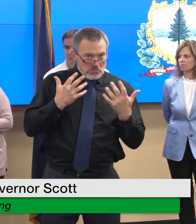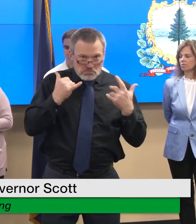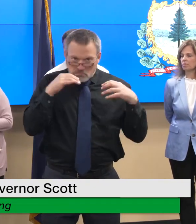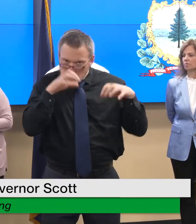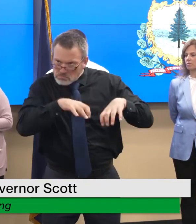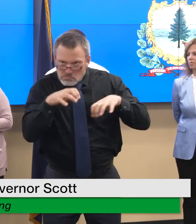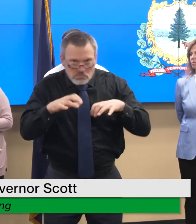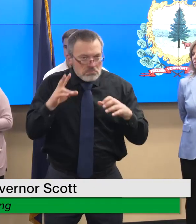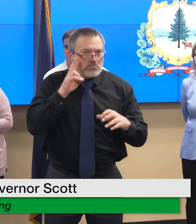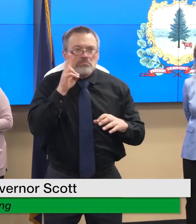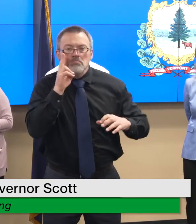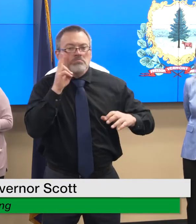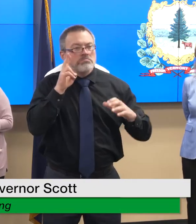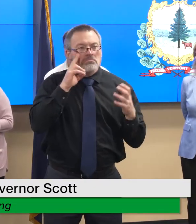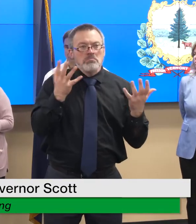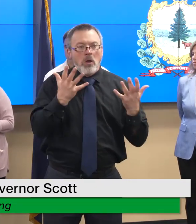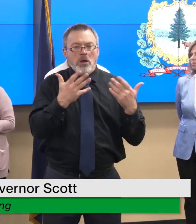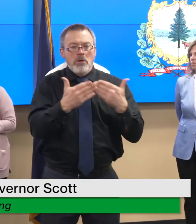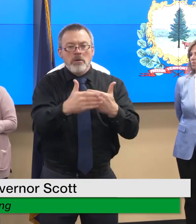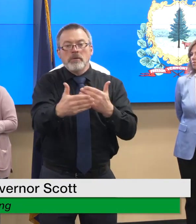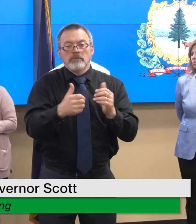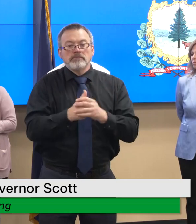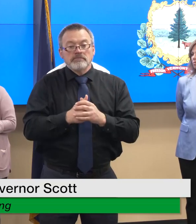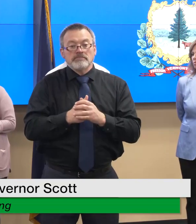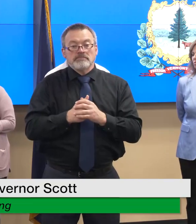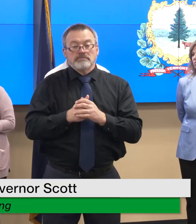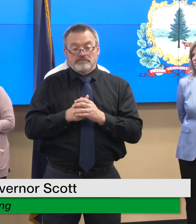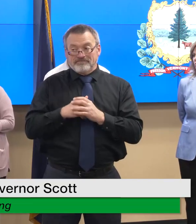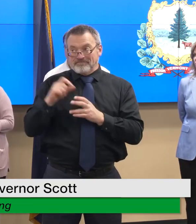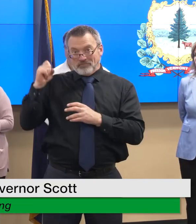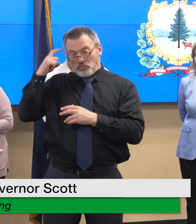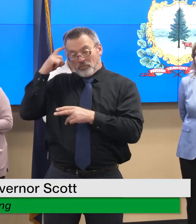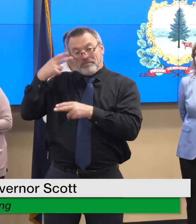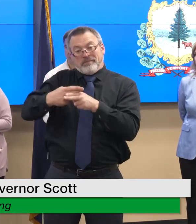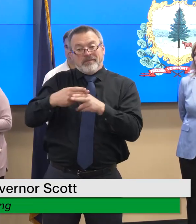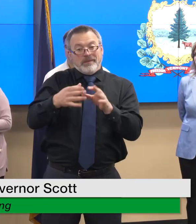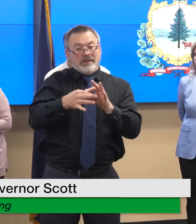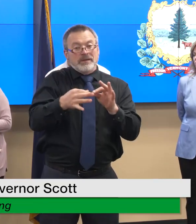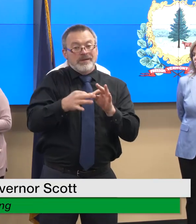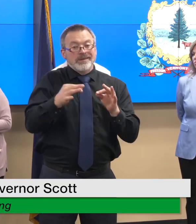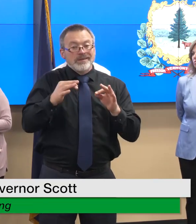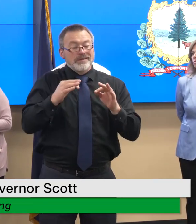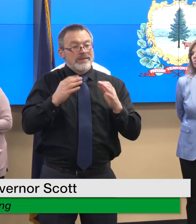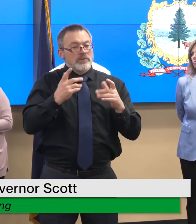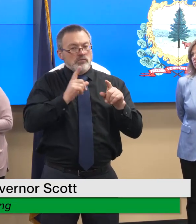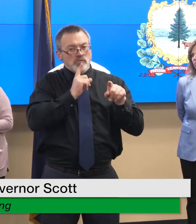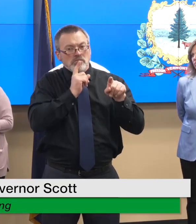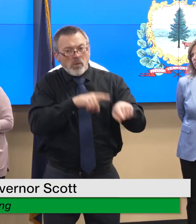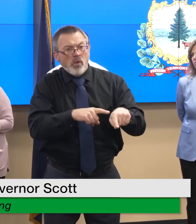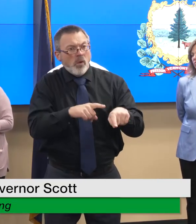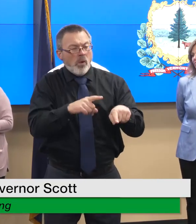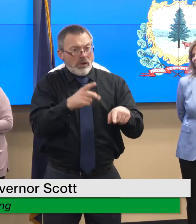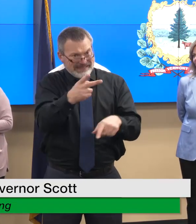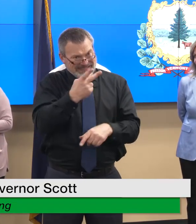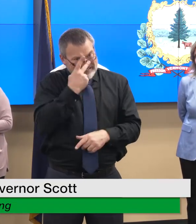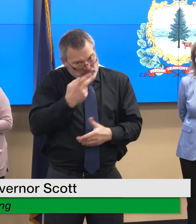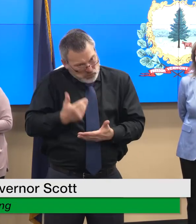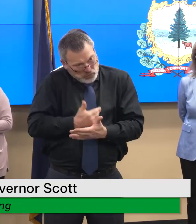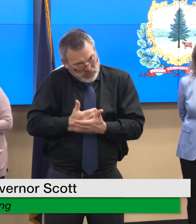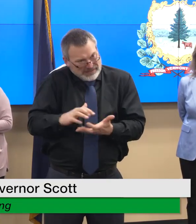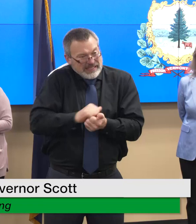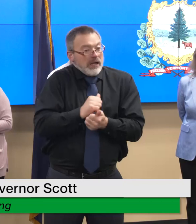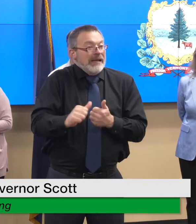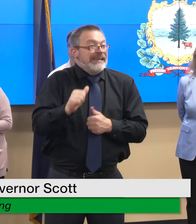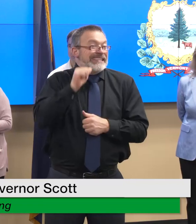I want to follow up on what the governor spoke of, and that is how to report new damage sustained on July